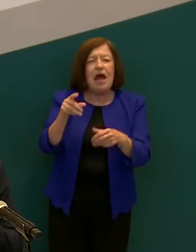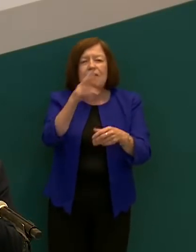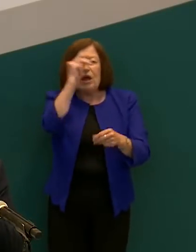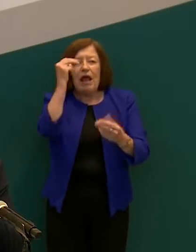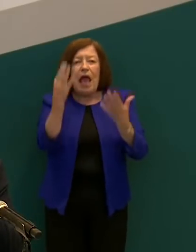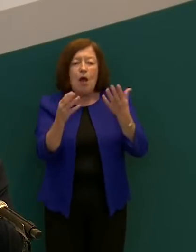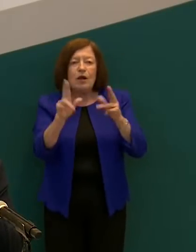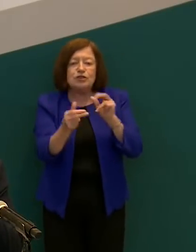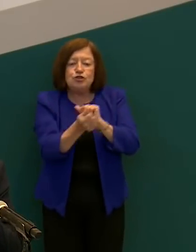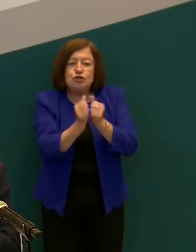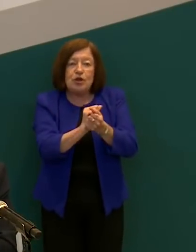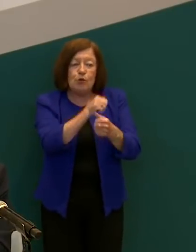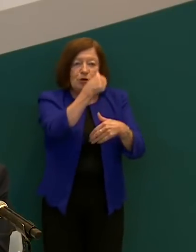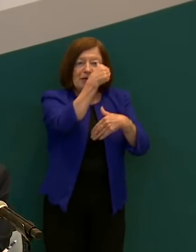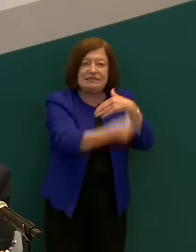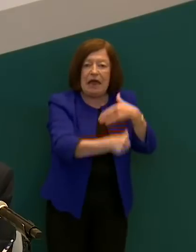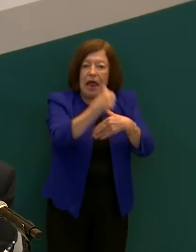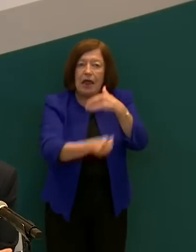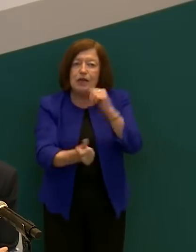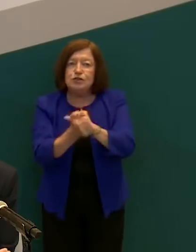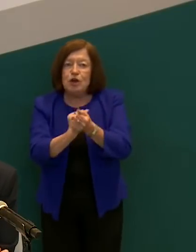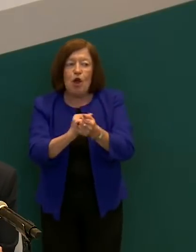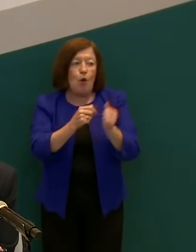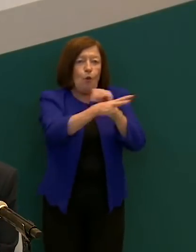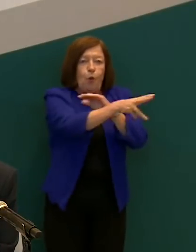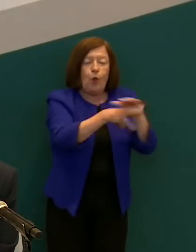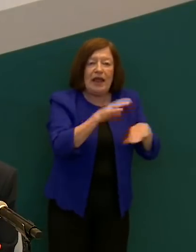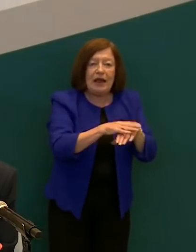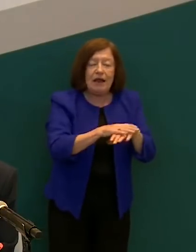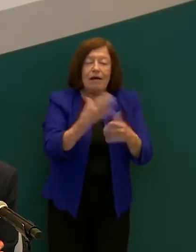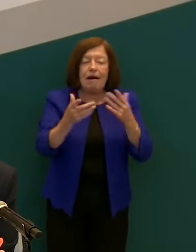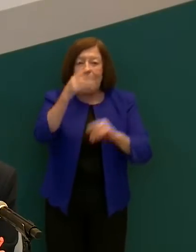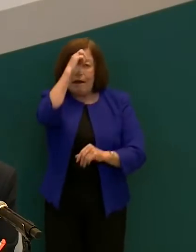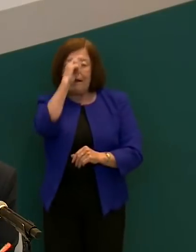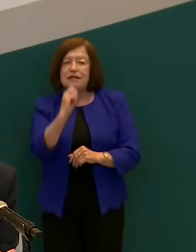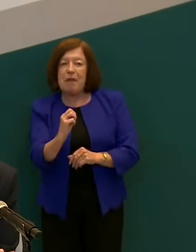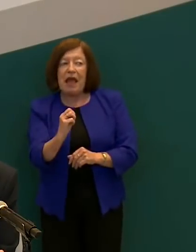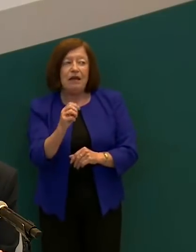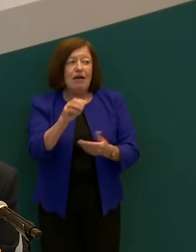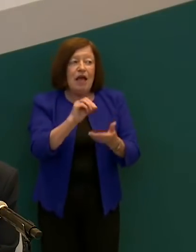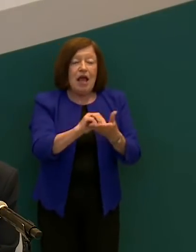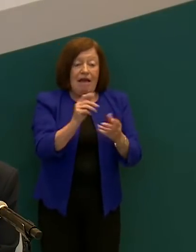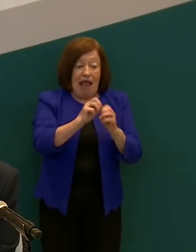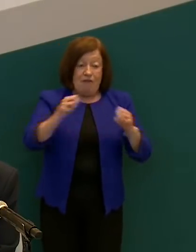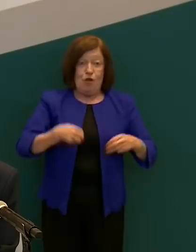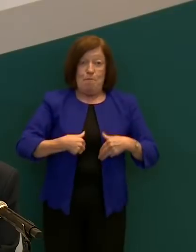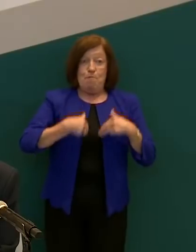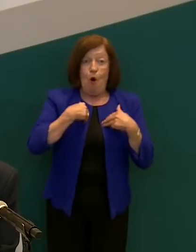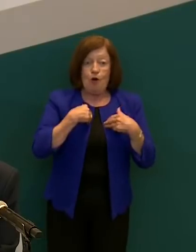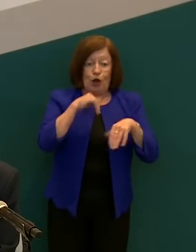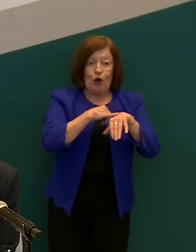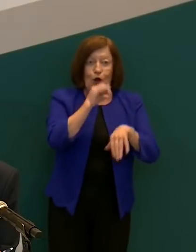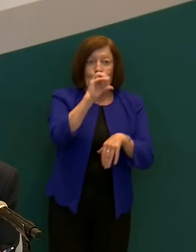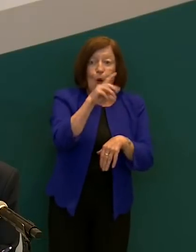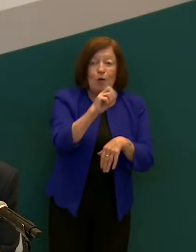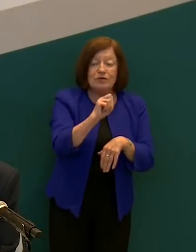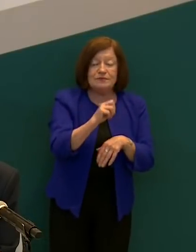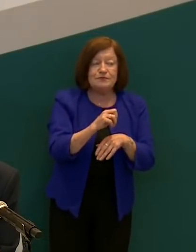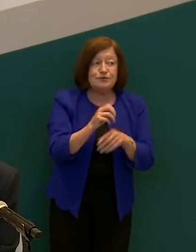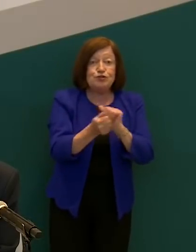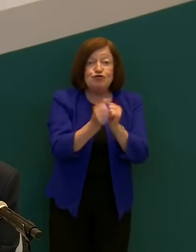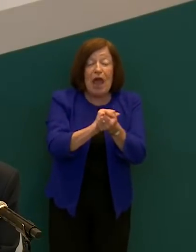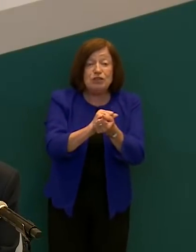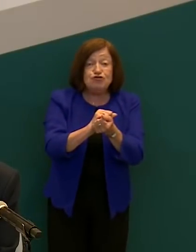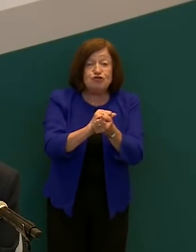it change? Would it be daily? Would it be weekly? Or what could you expect? Would you have to every morning look at a colour coding